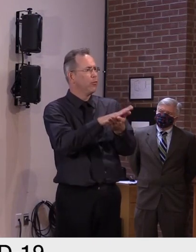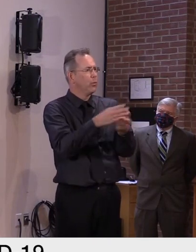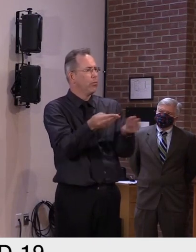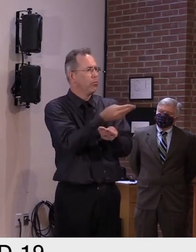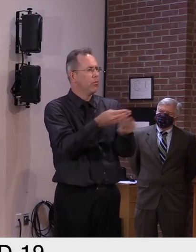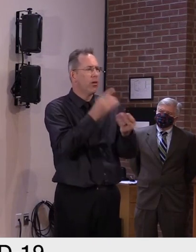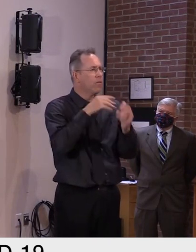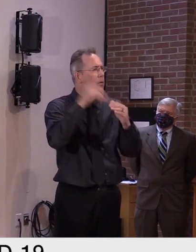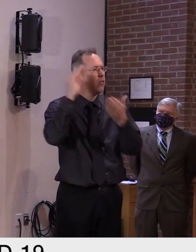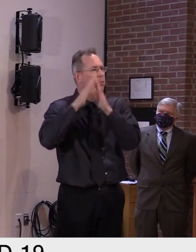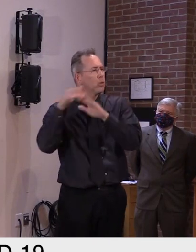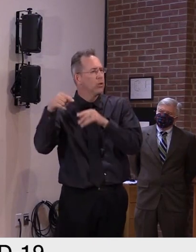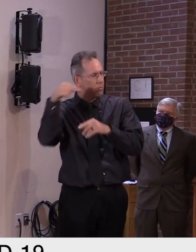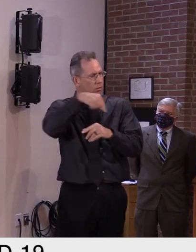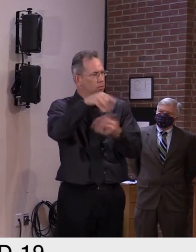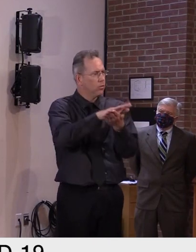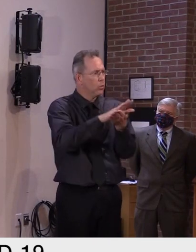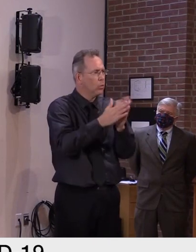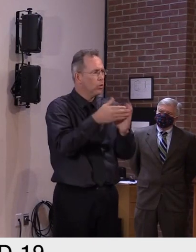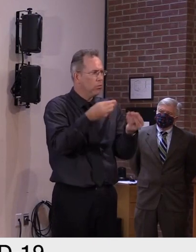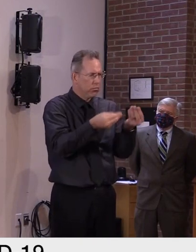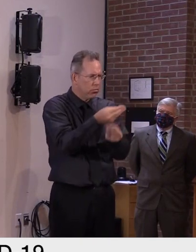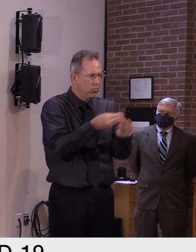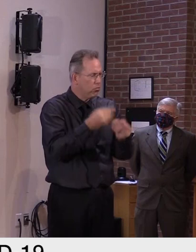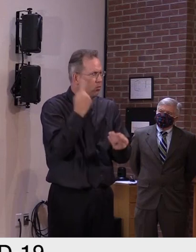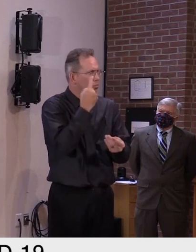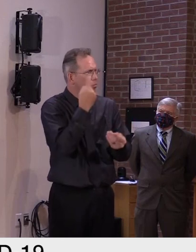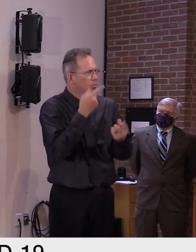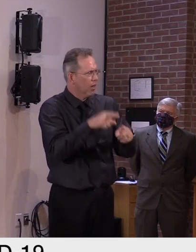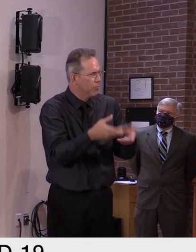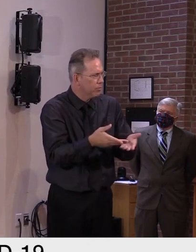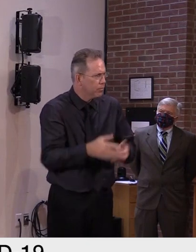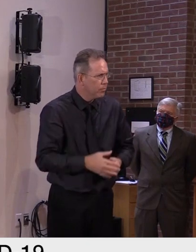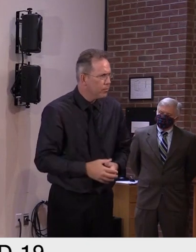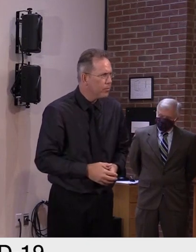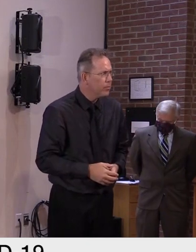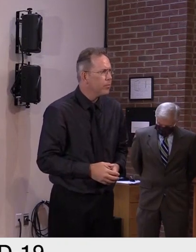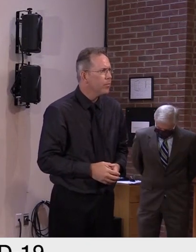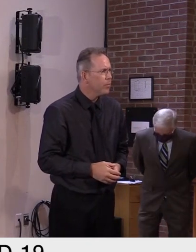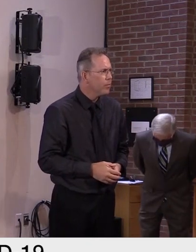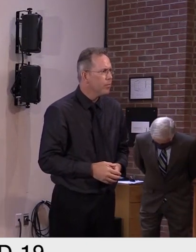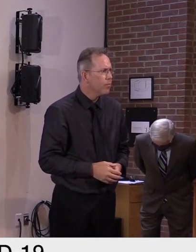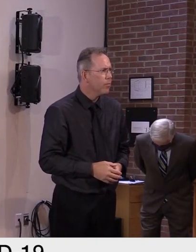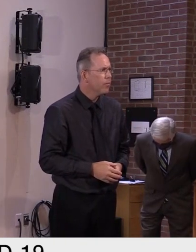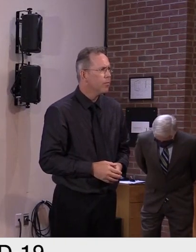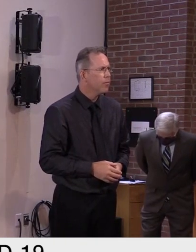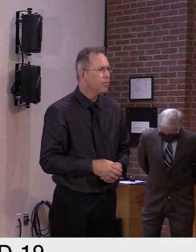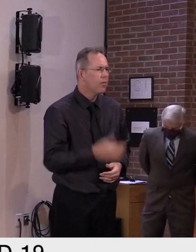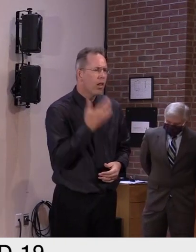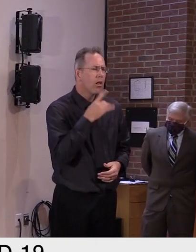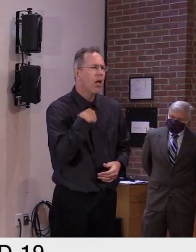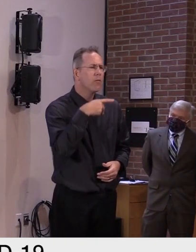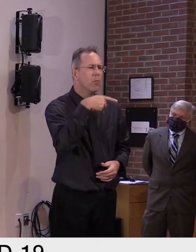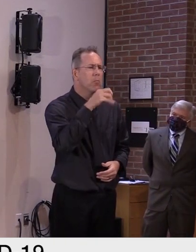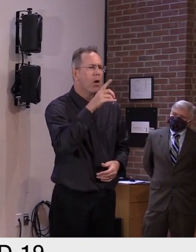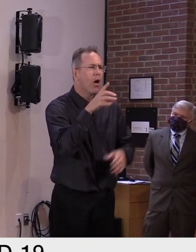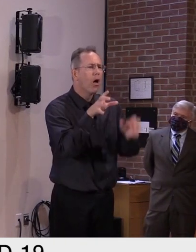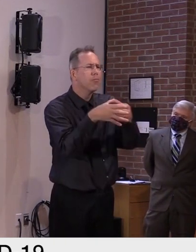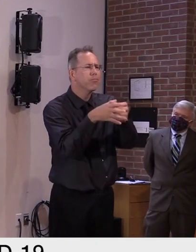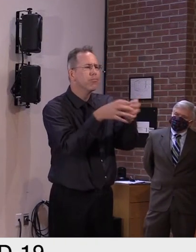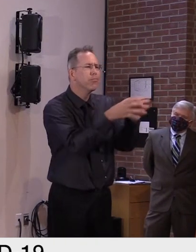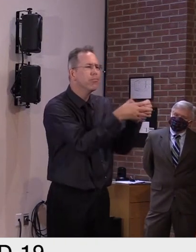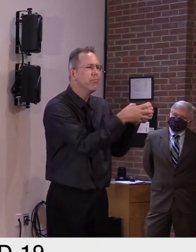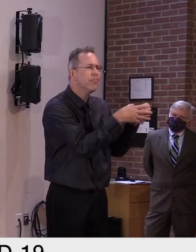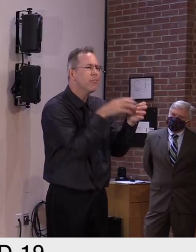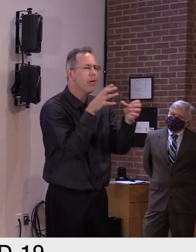so far evidence that the pod structure works. We have seen no cases outside of the pod. But are there